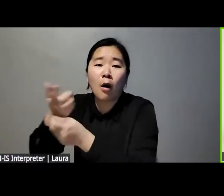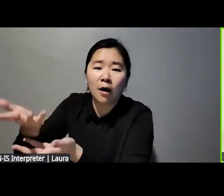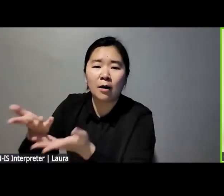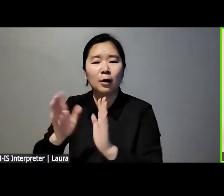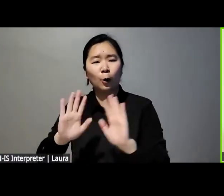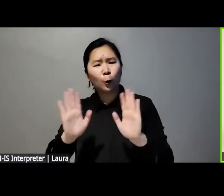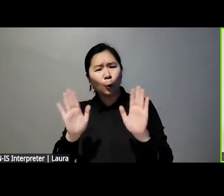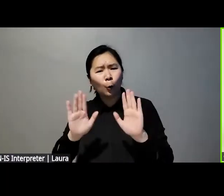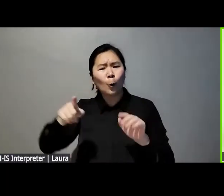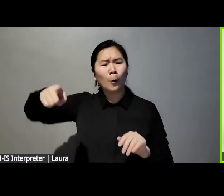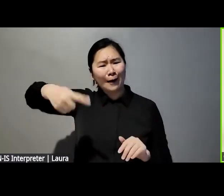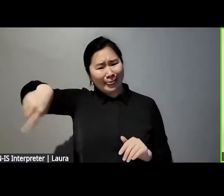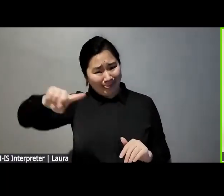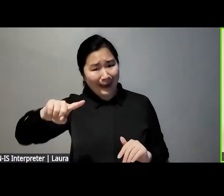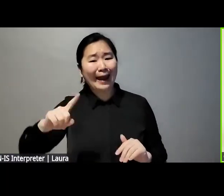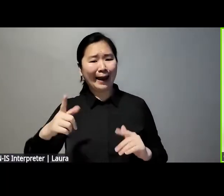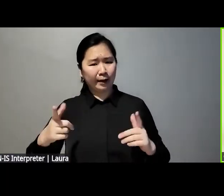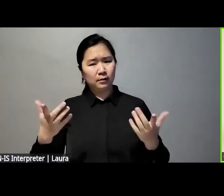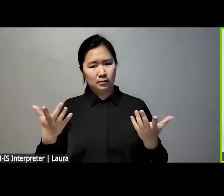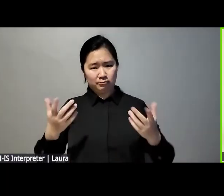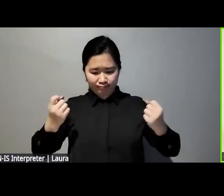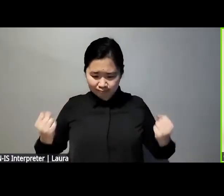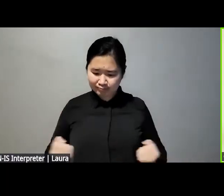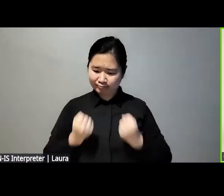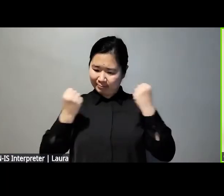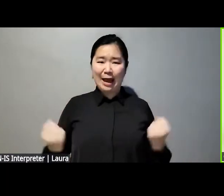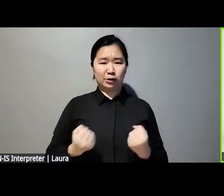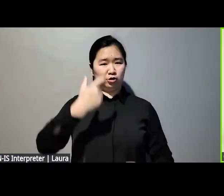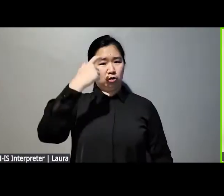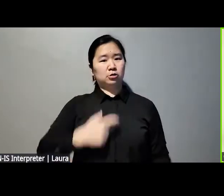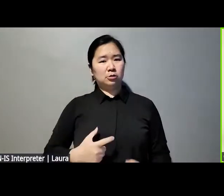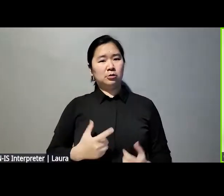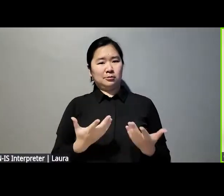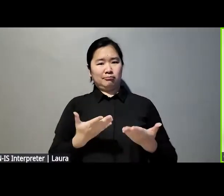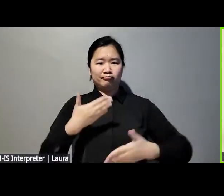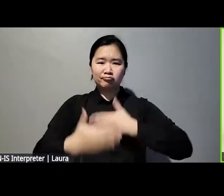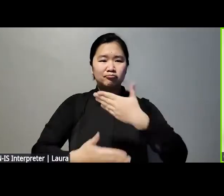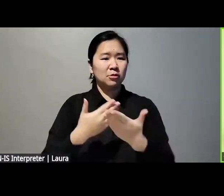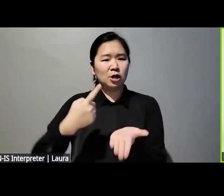countries, umbrella organizations bring together multiple OPDs